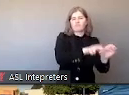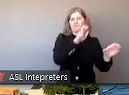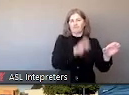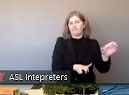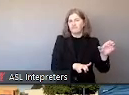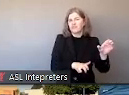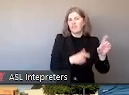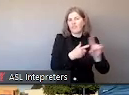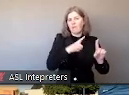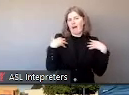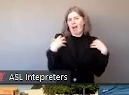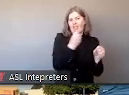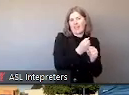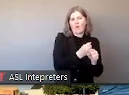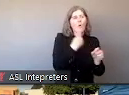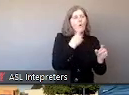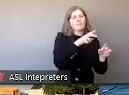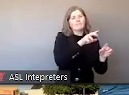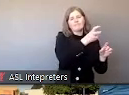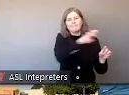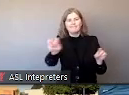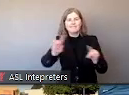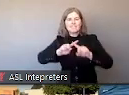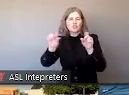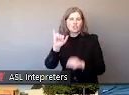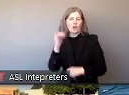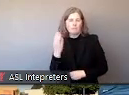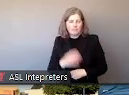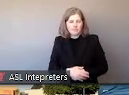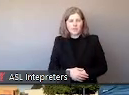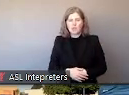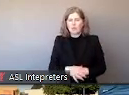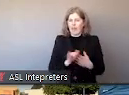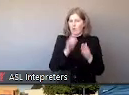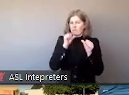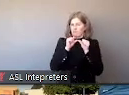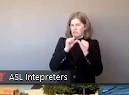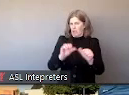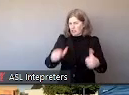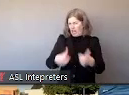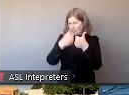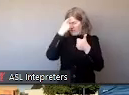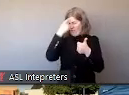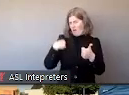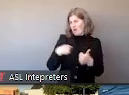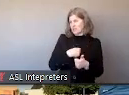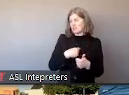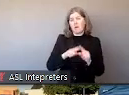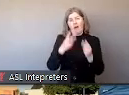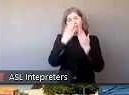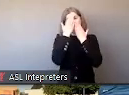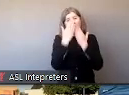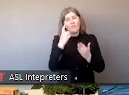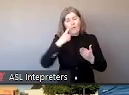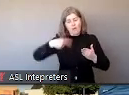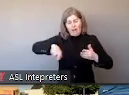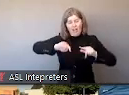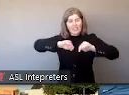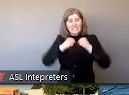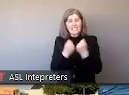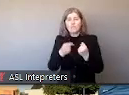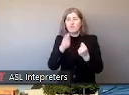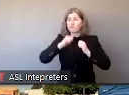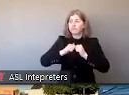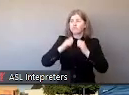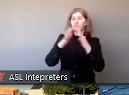early or decided to switch jobs. So that will be an ongoing challenge for all of us. But those are, I'm thankful for the team that puts these press